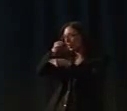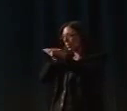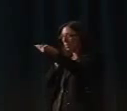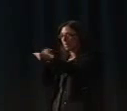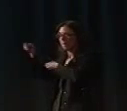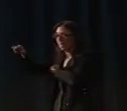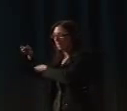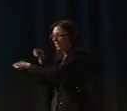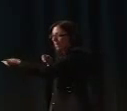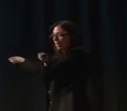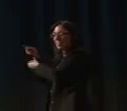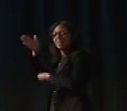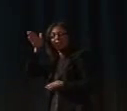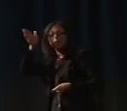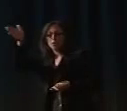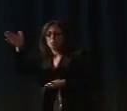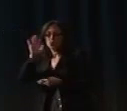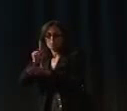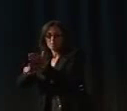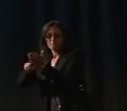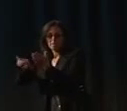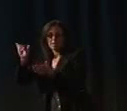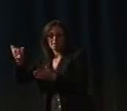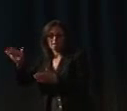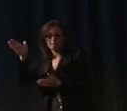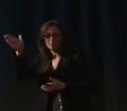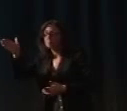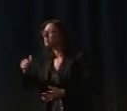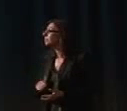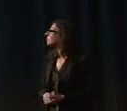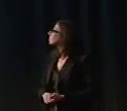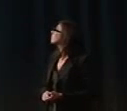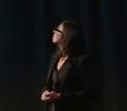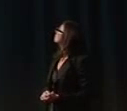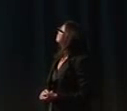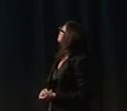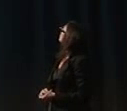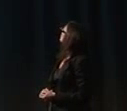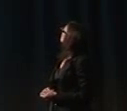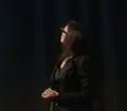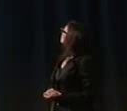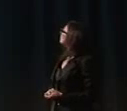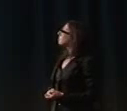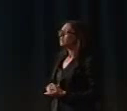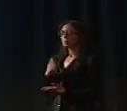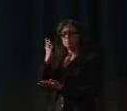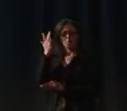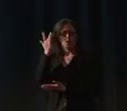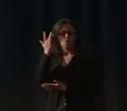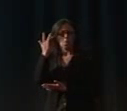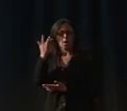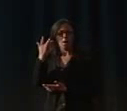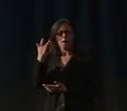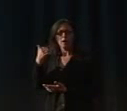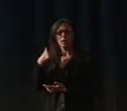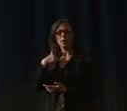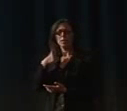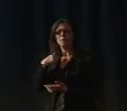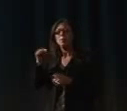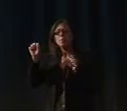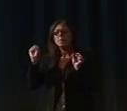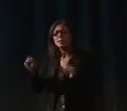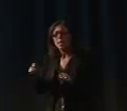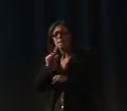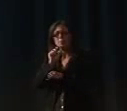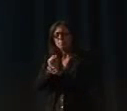So, why can we do that? Well, I think we believe that we are at a